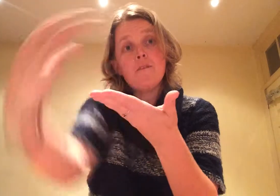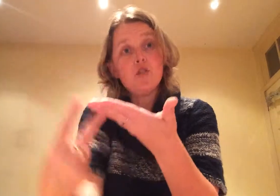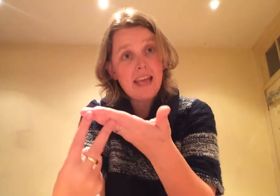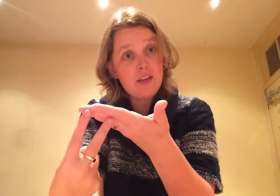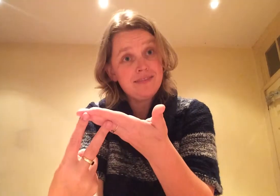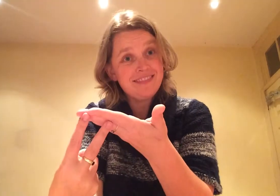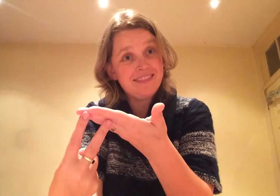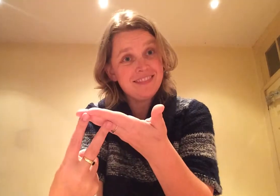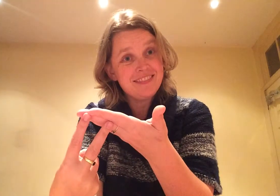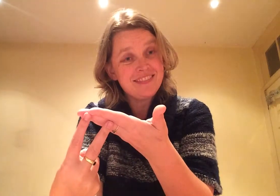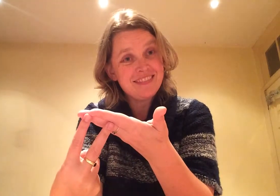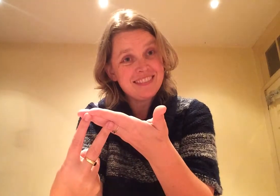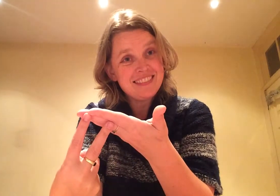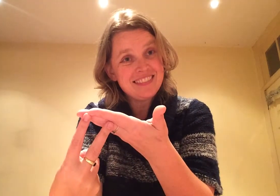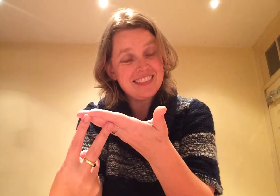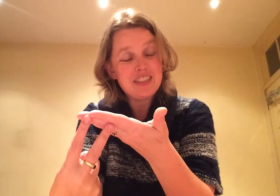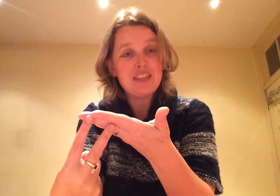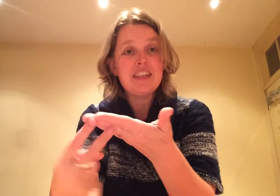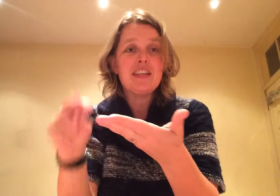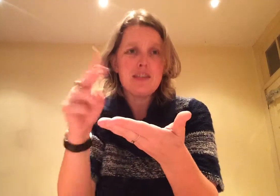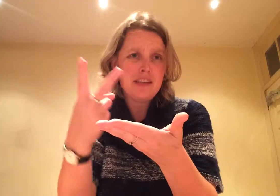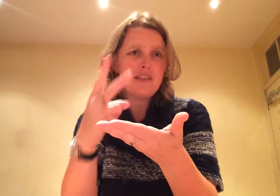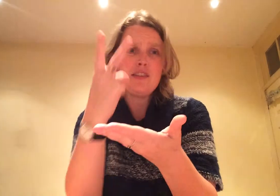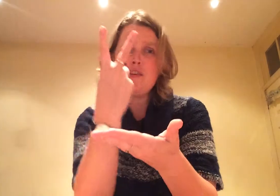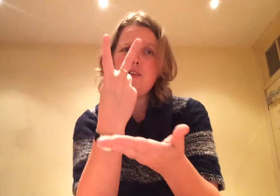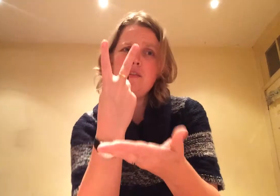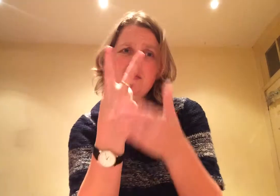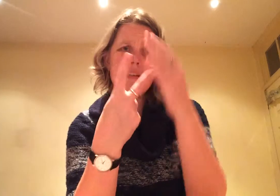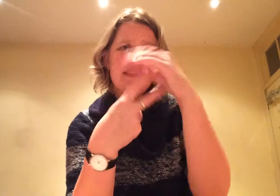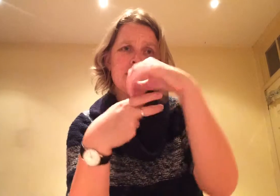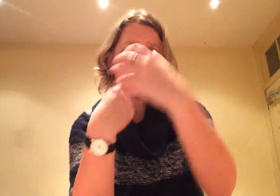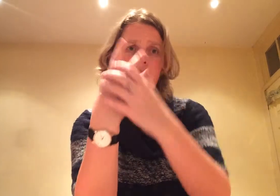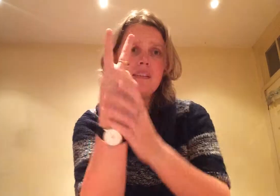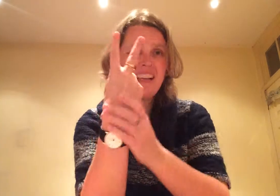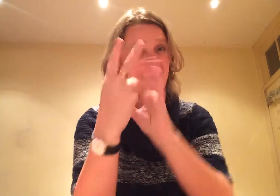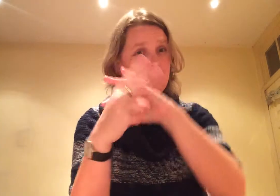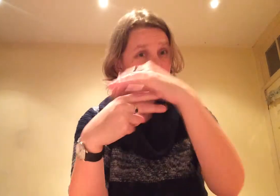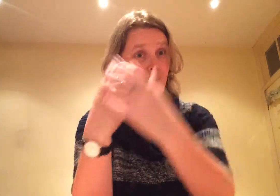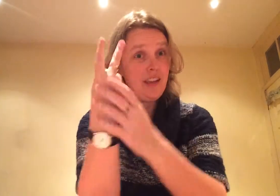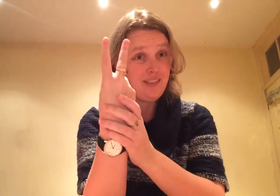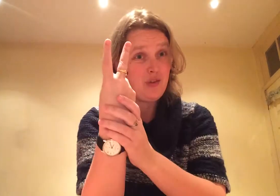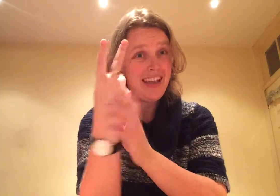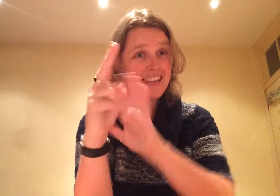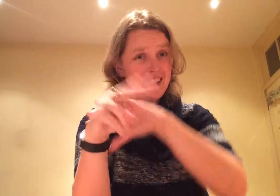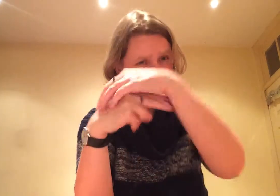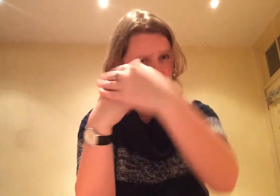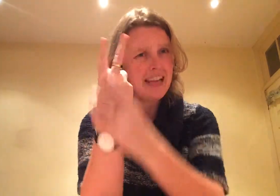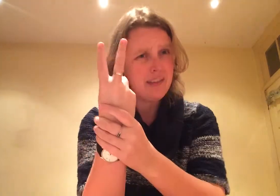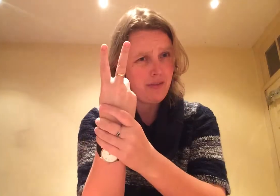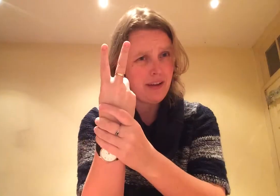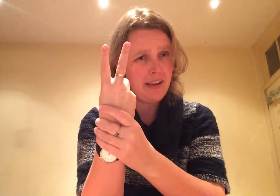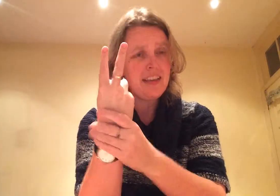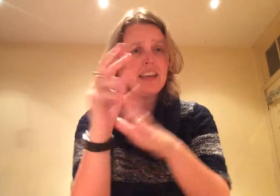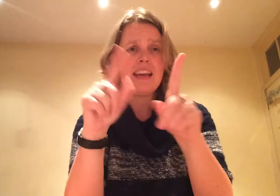fall down, you know. So there's, it's called a classifier. Your hand is like a classifier, and